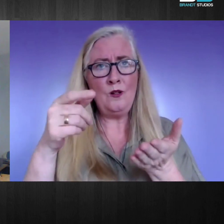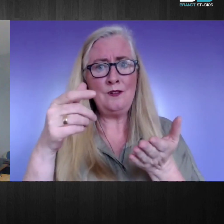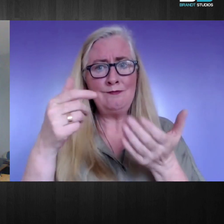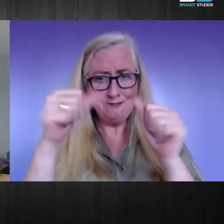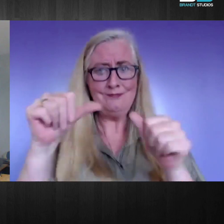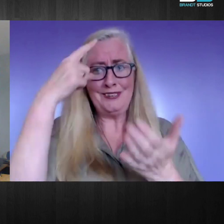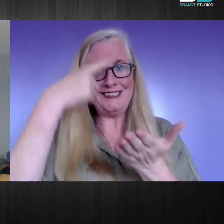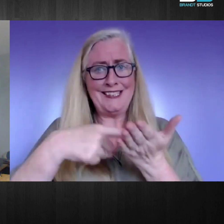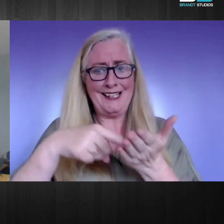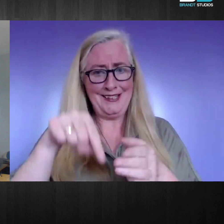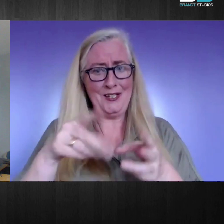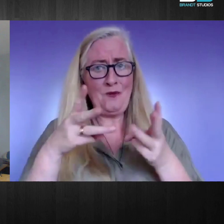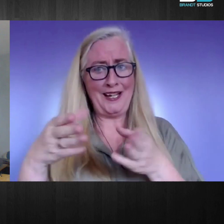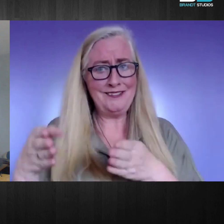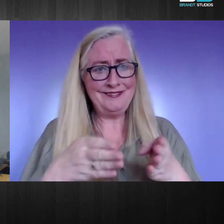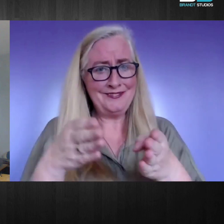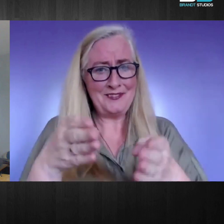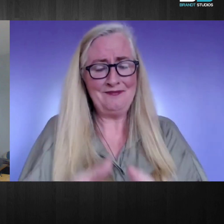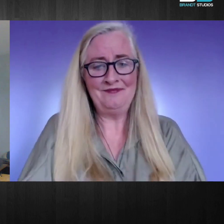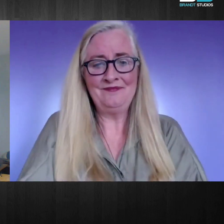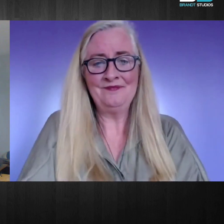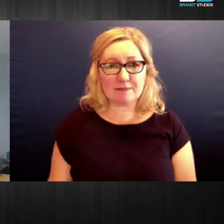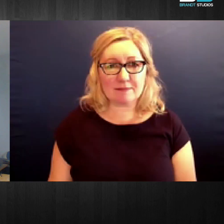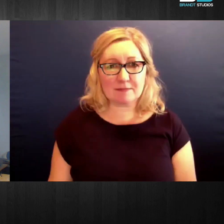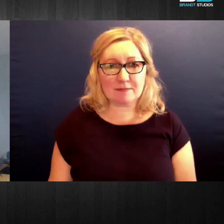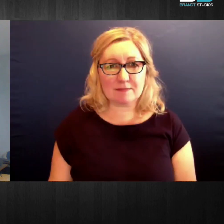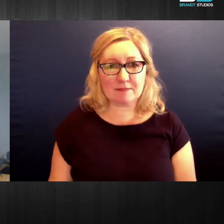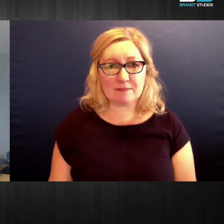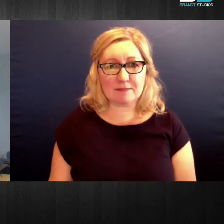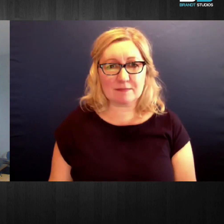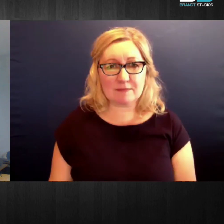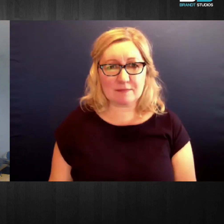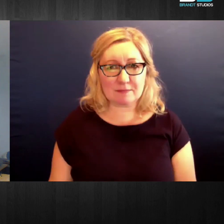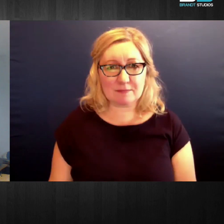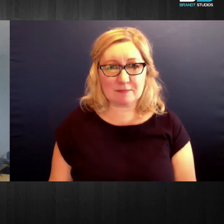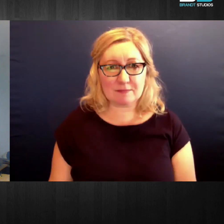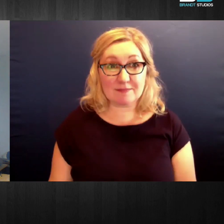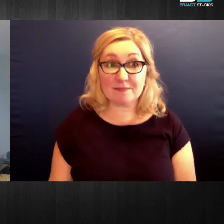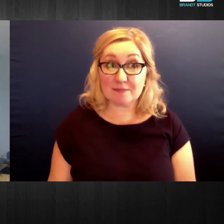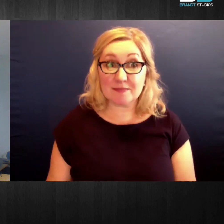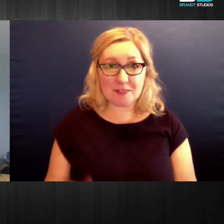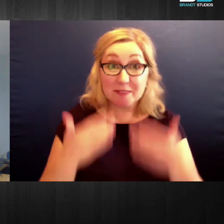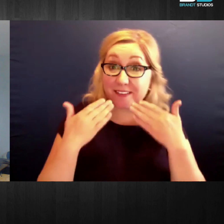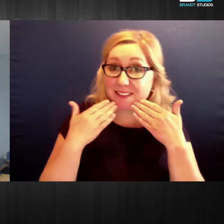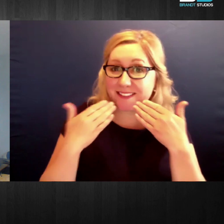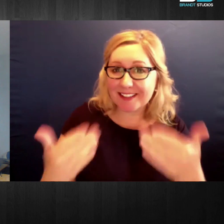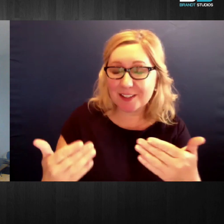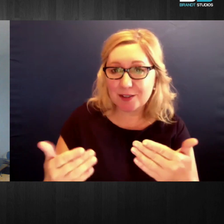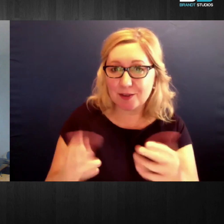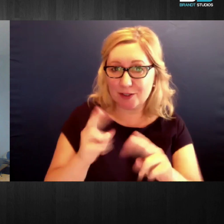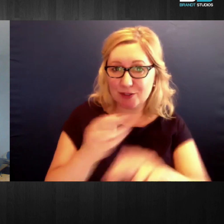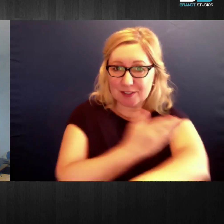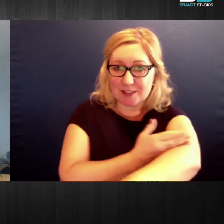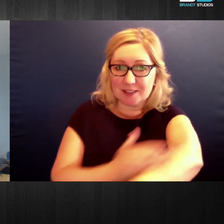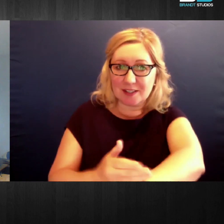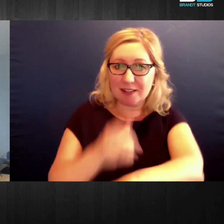Thank you, Mark. Well, I think I should probably start out by saying that a lot of the work that I do, from writing to empathy, is all very much in its infancy at